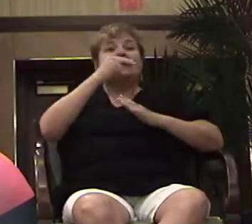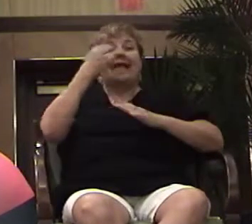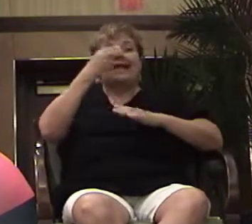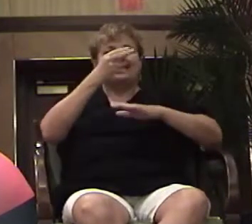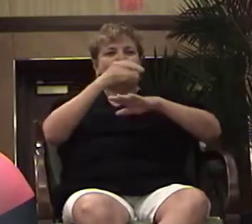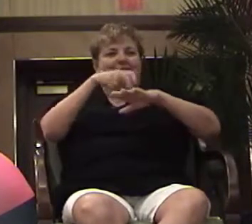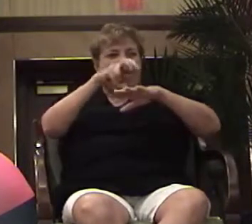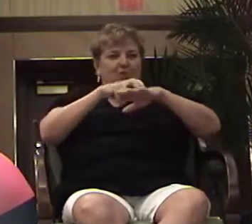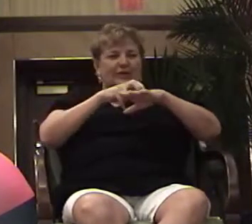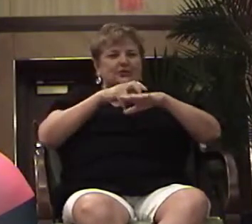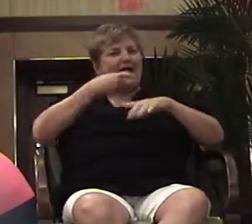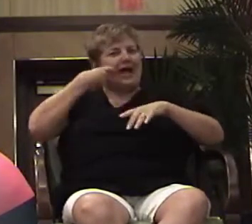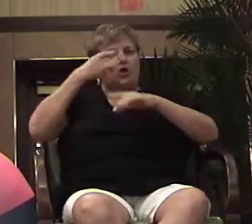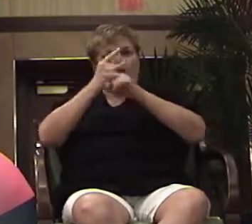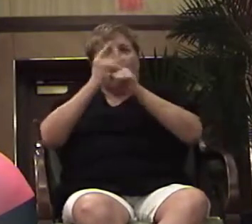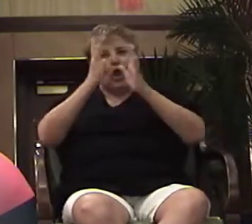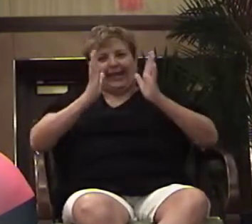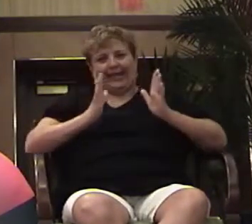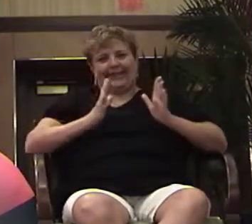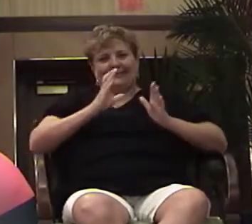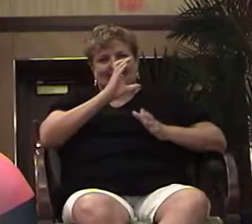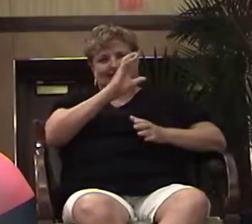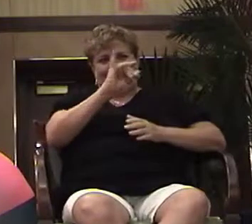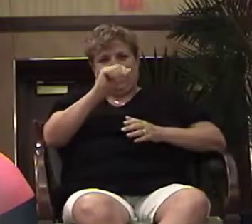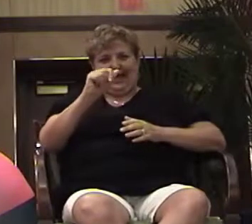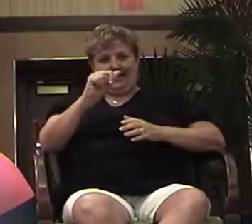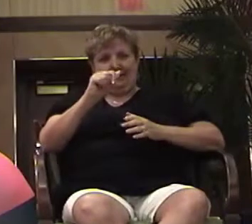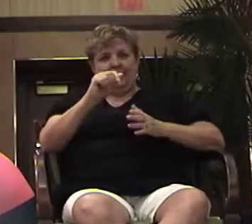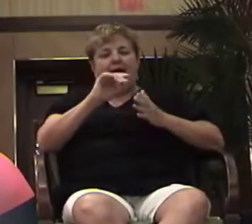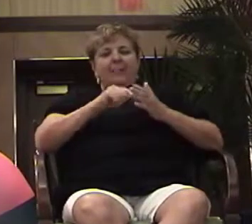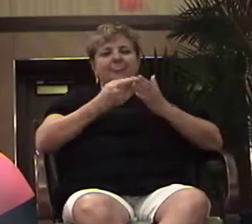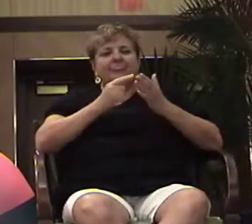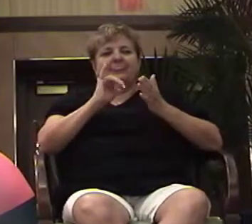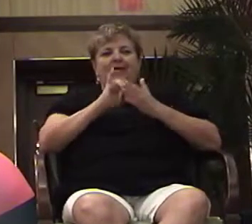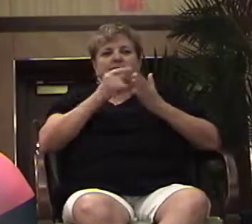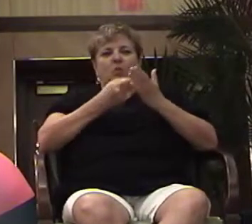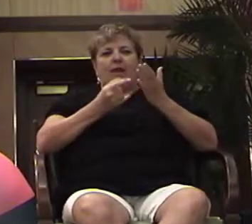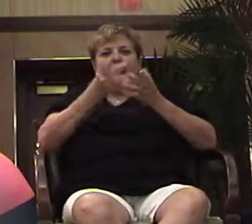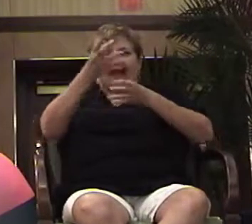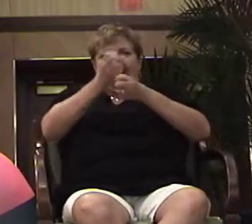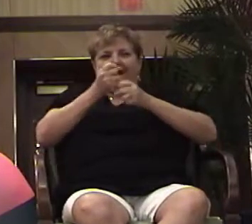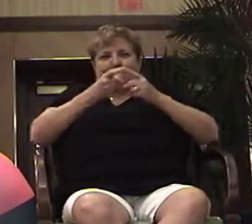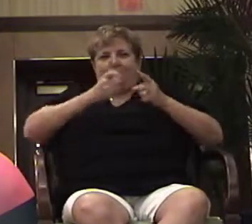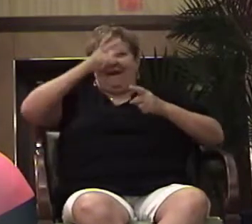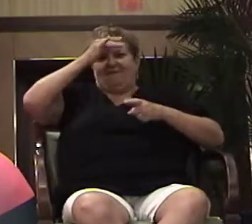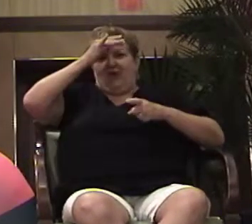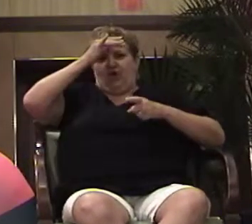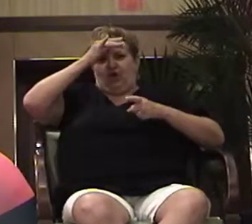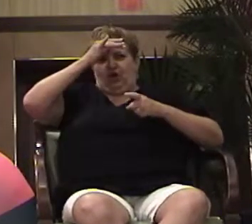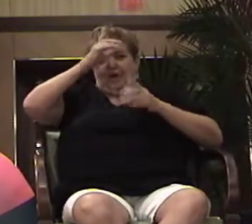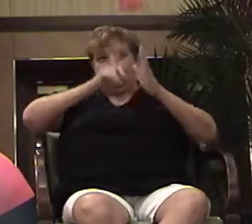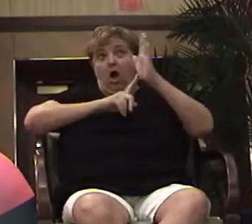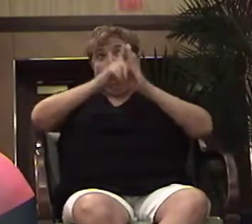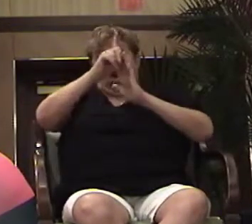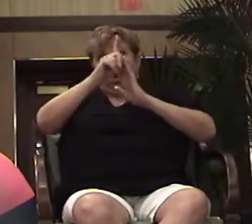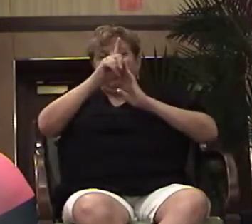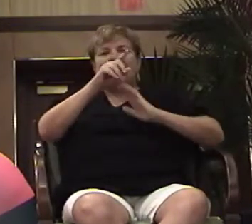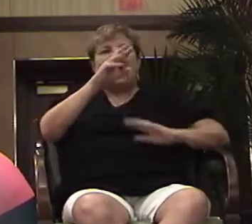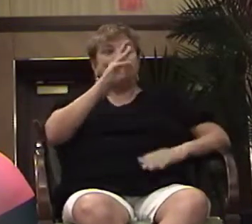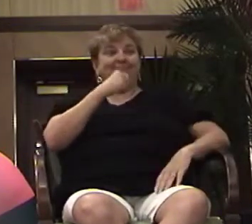And that was the only thing I inherited from him, besides my height. I'm 6 foot tall, and